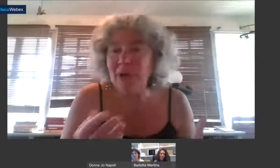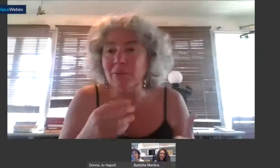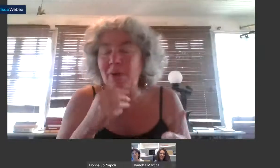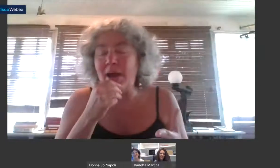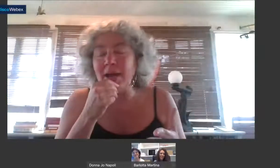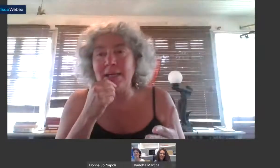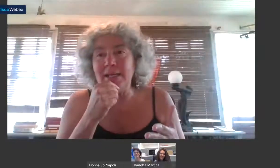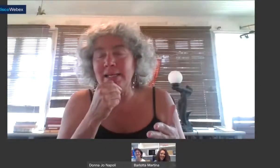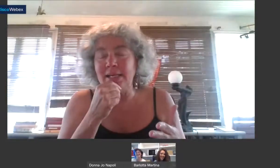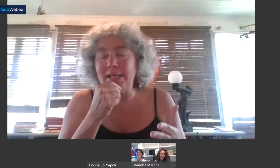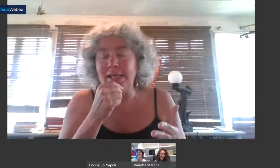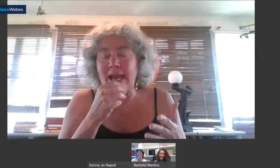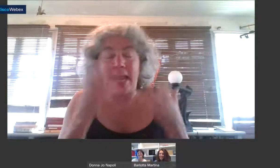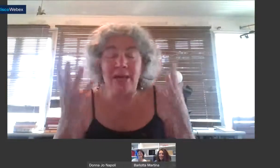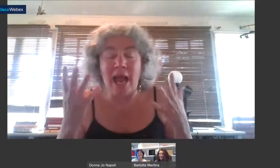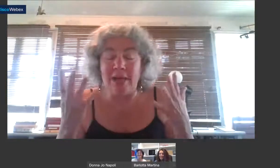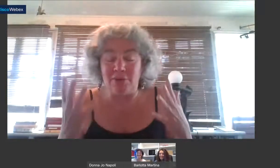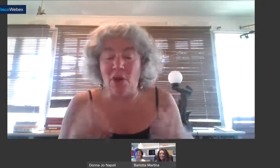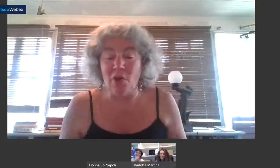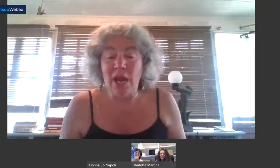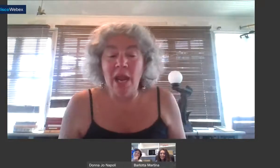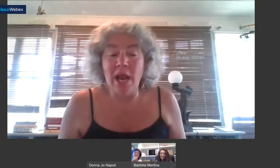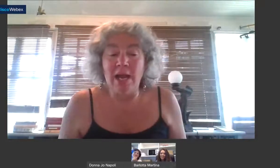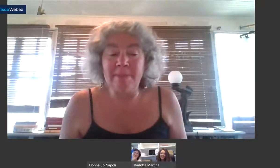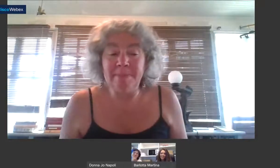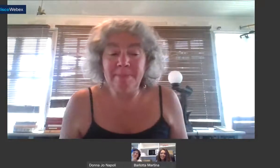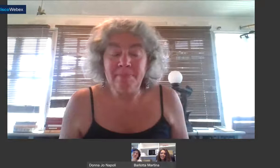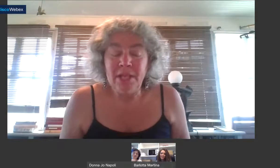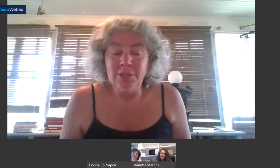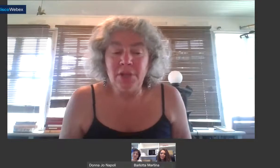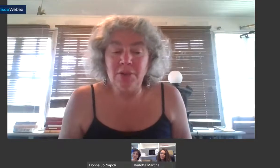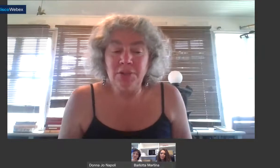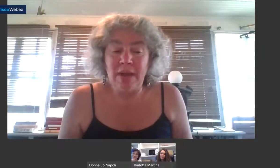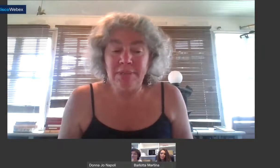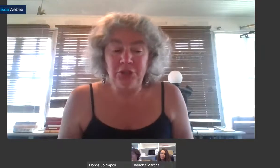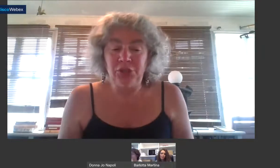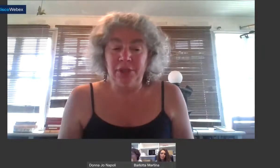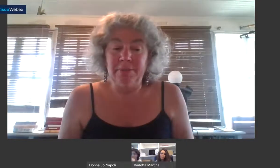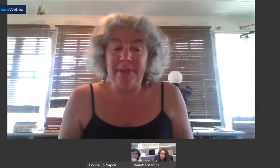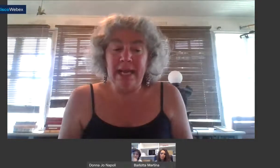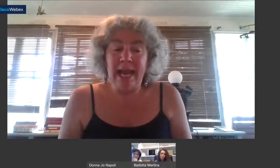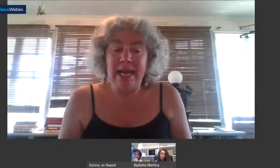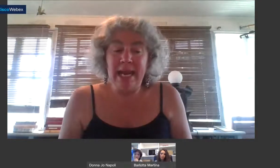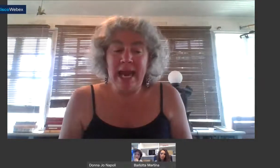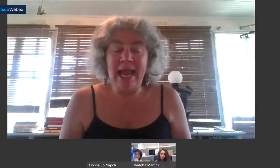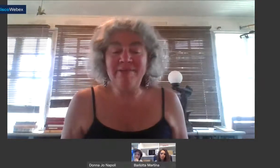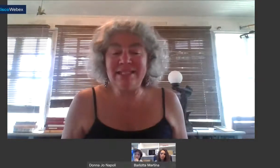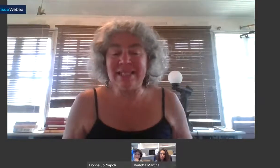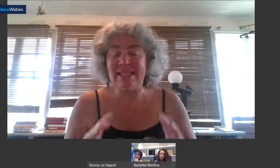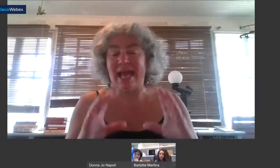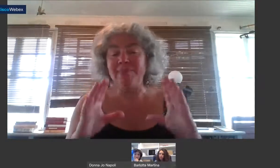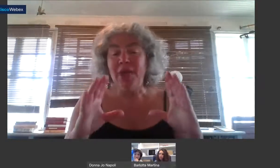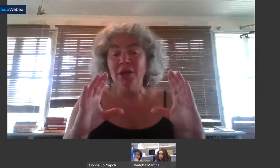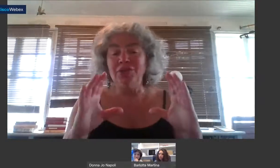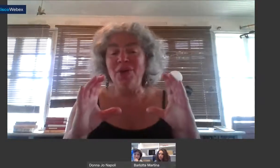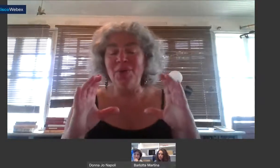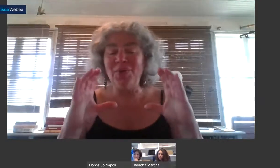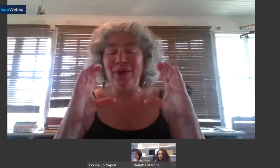well, I don't know. So I'm not sure, but I haven't seen that. So